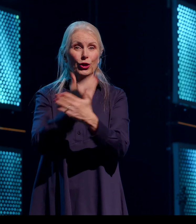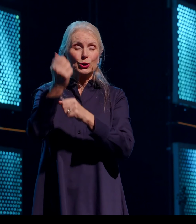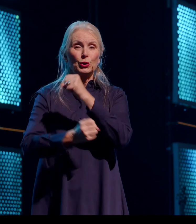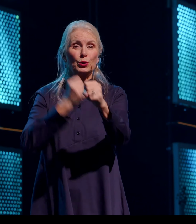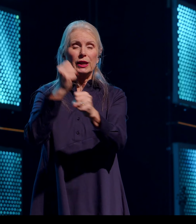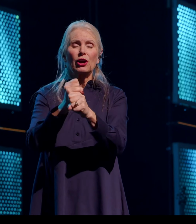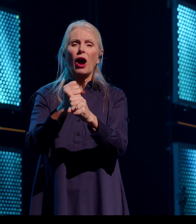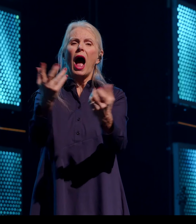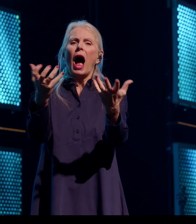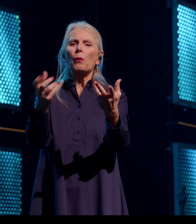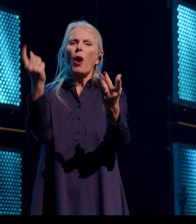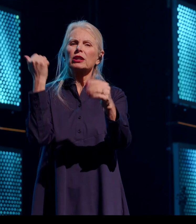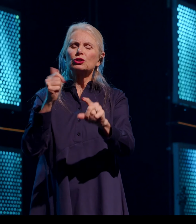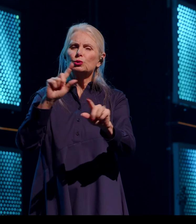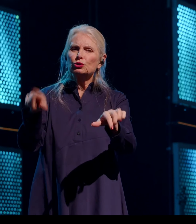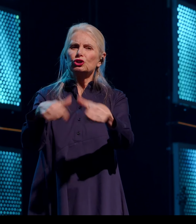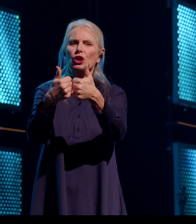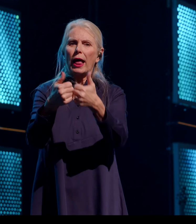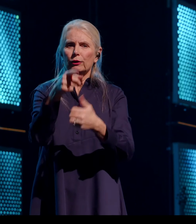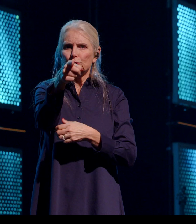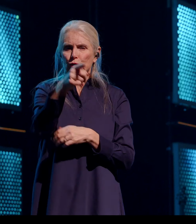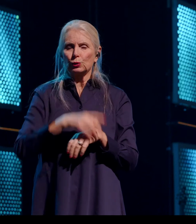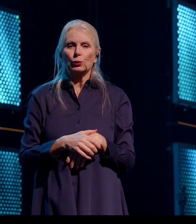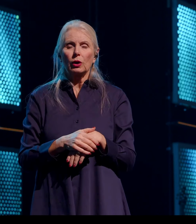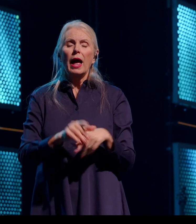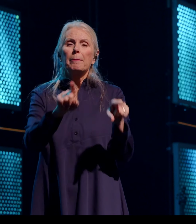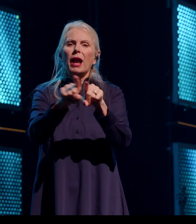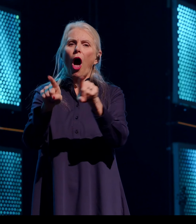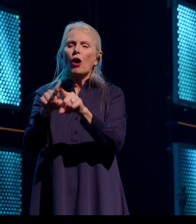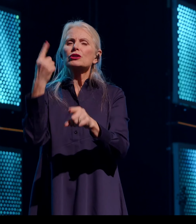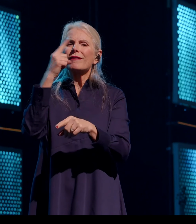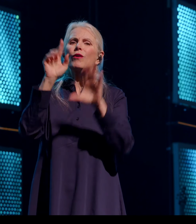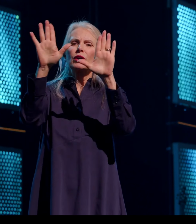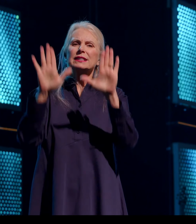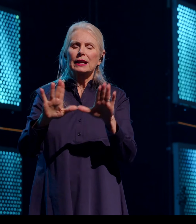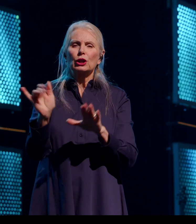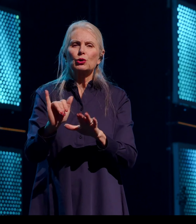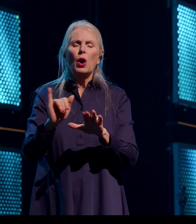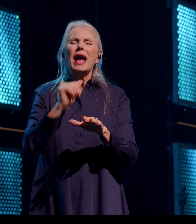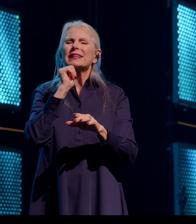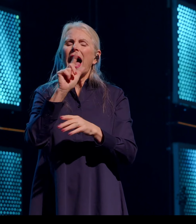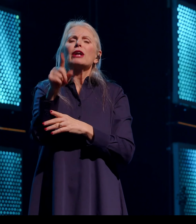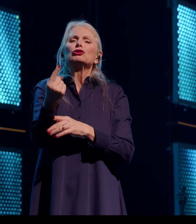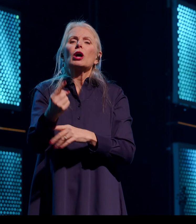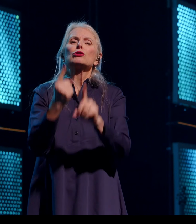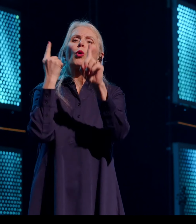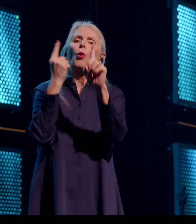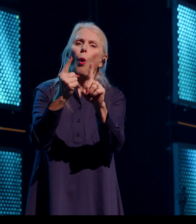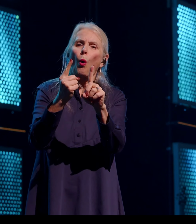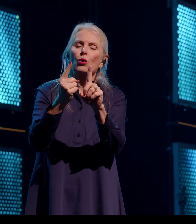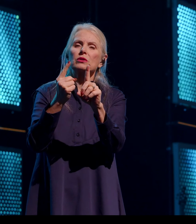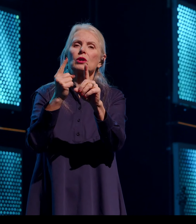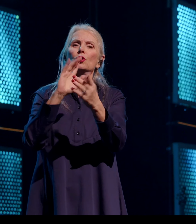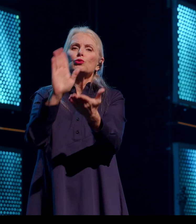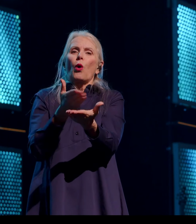want to challenge you, and really this is also for Sunday morning, not only goals to get you to church on time, but goals to get